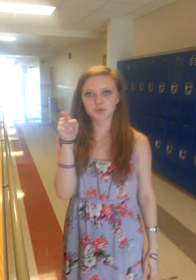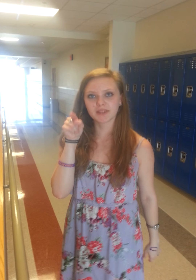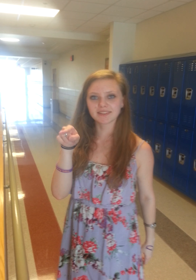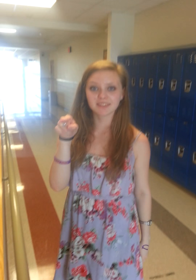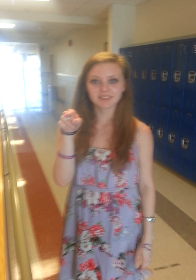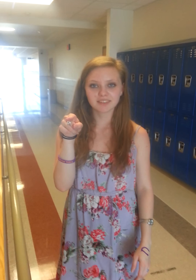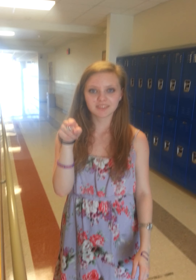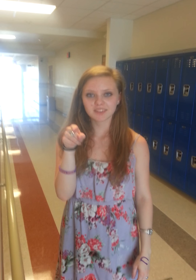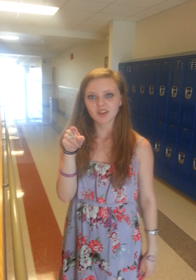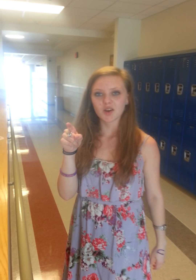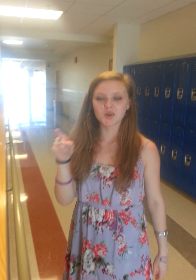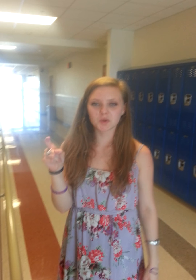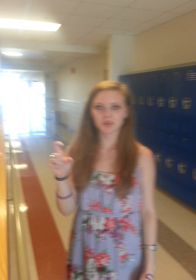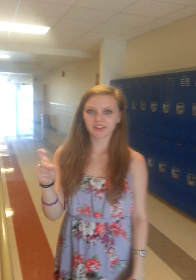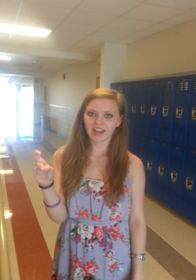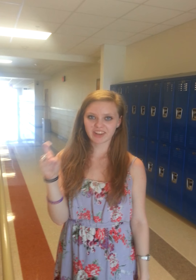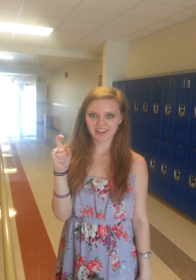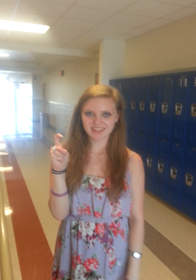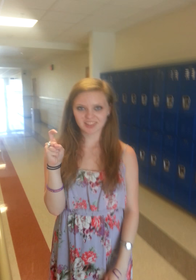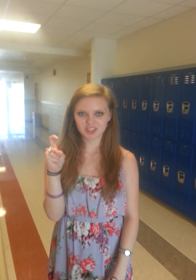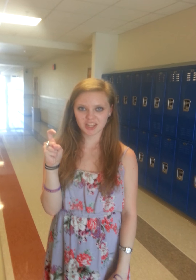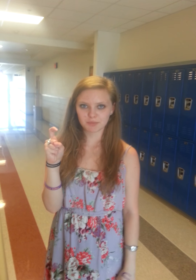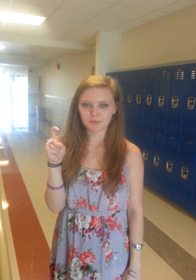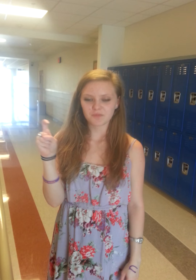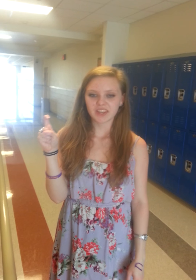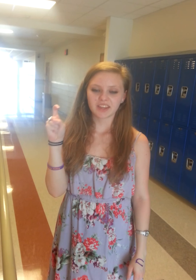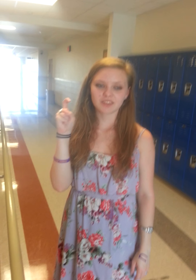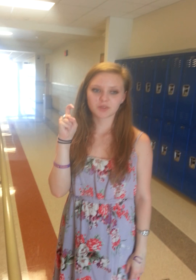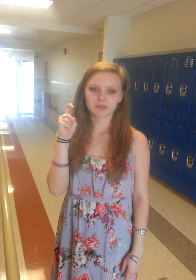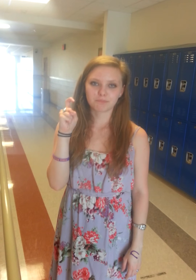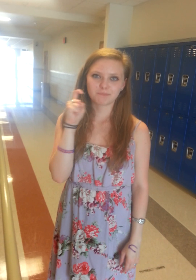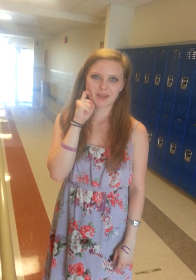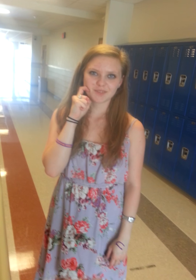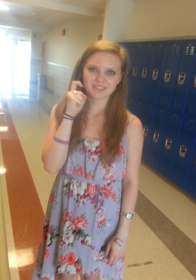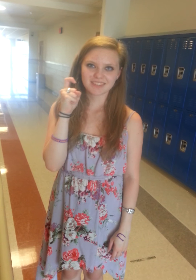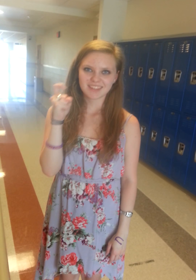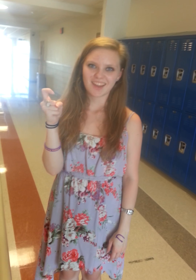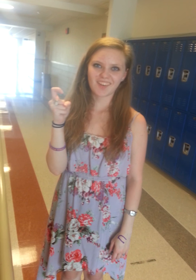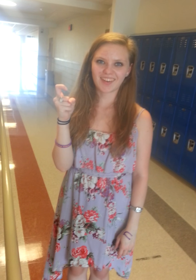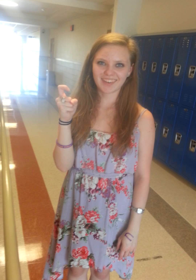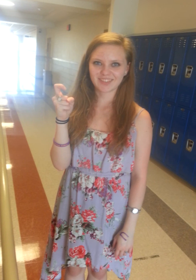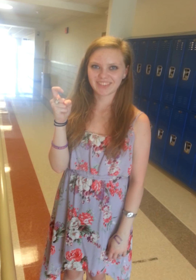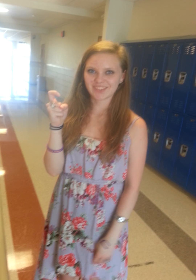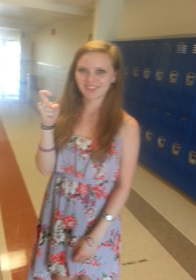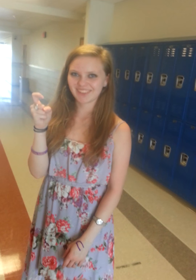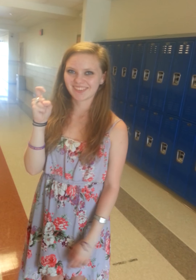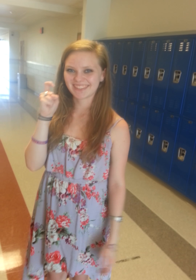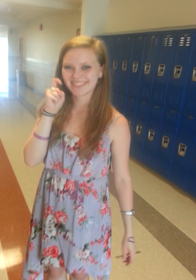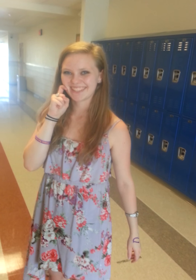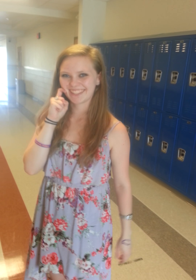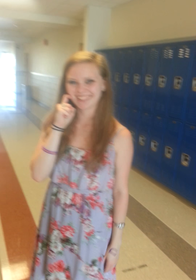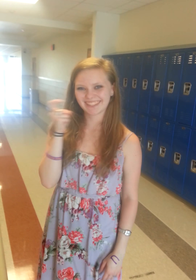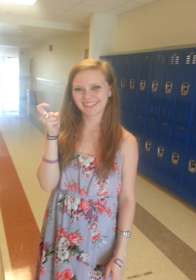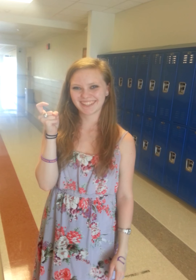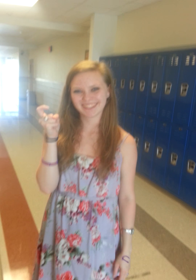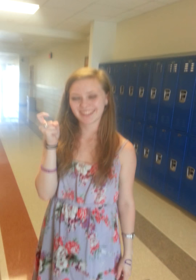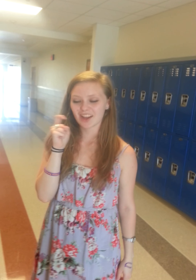it. Cool, you're going to have an X hand shape. And it's going to bounce off of your cheek.